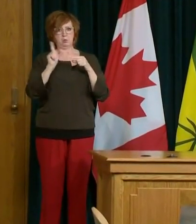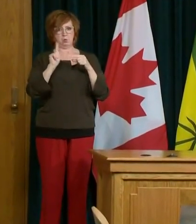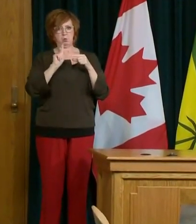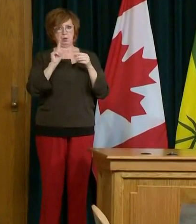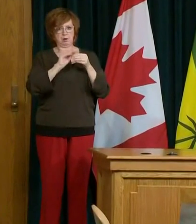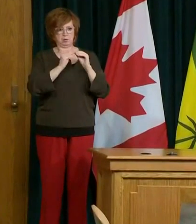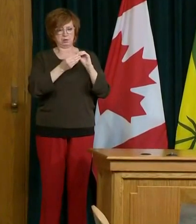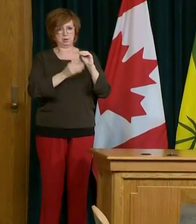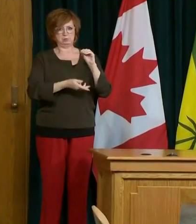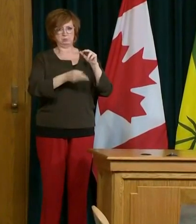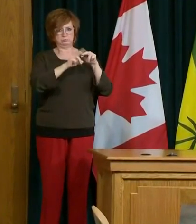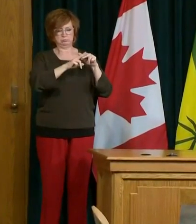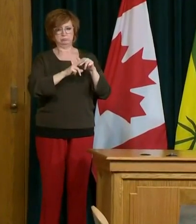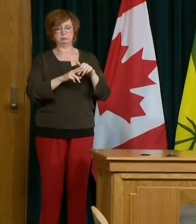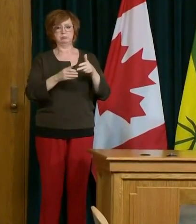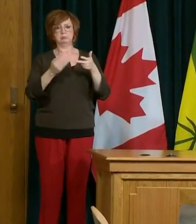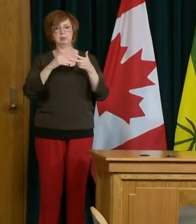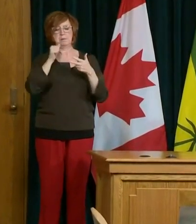Day. Um,